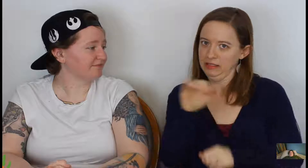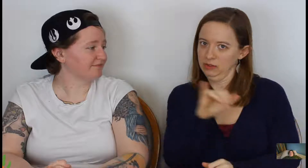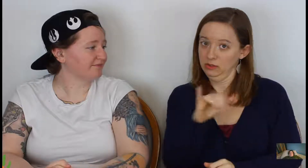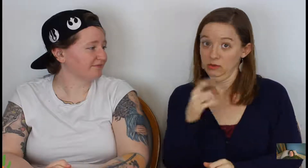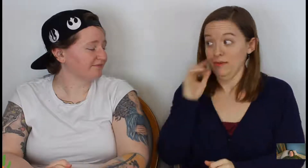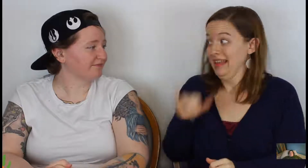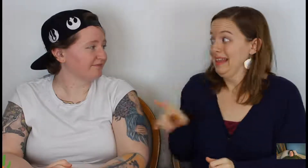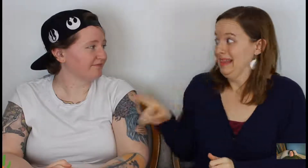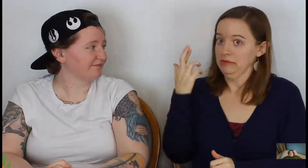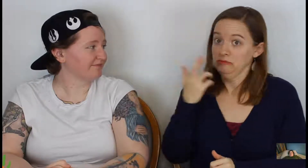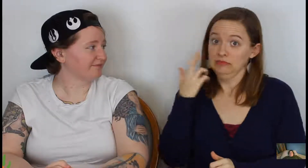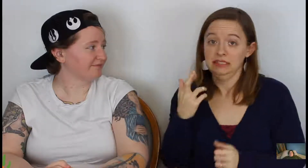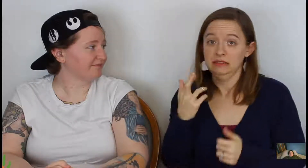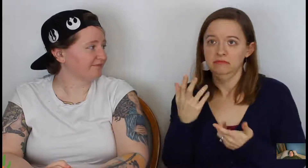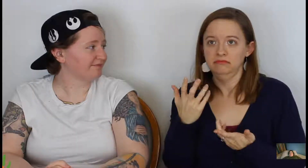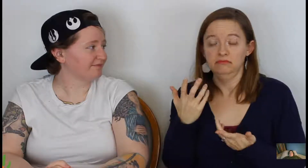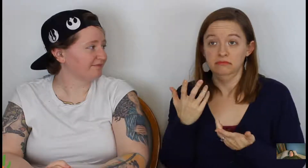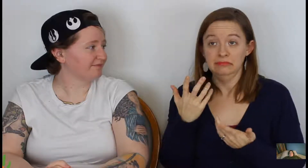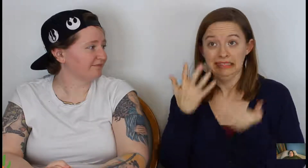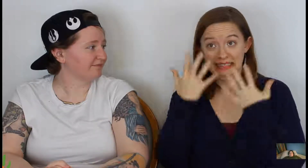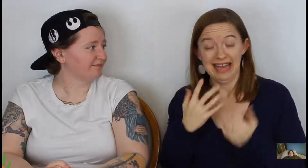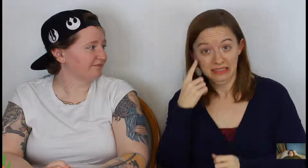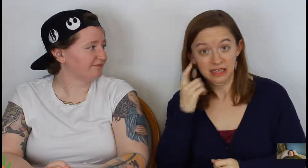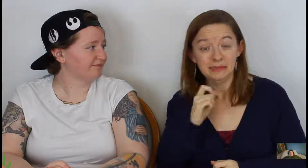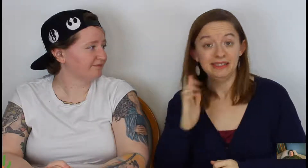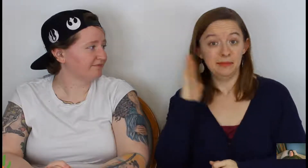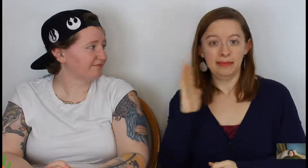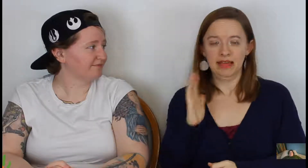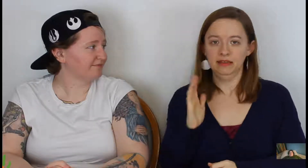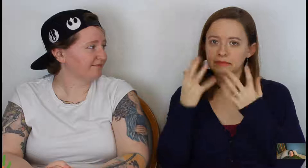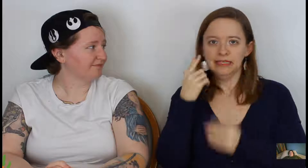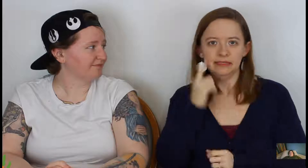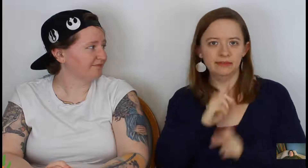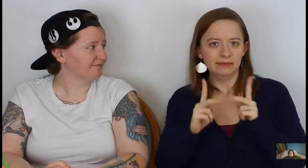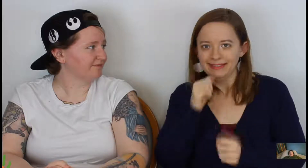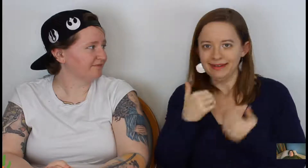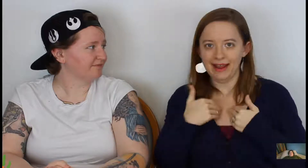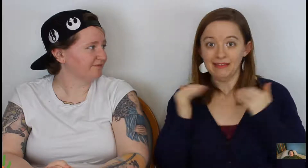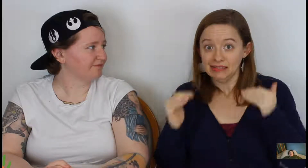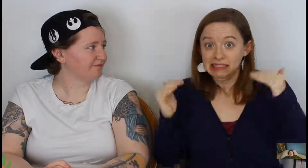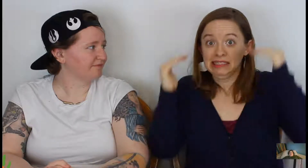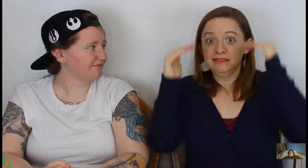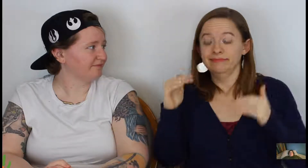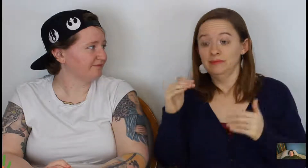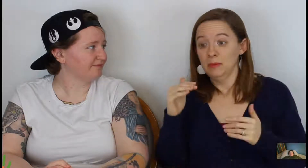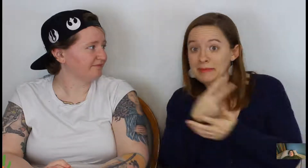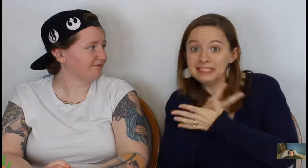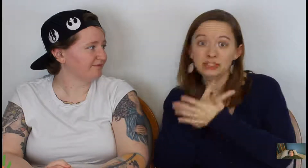for English for that reason. Sadly, in the past, many deaf people didn't have